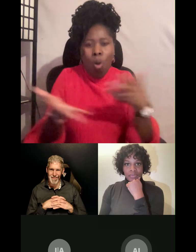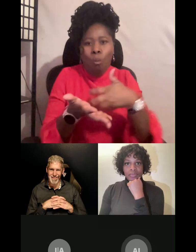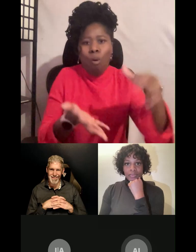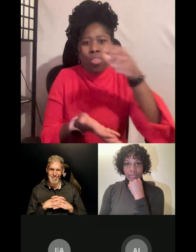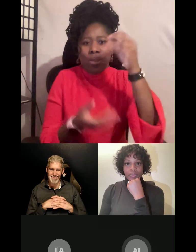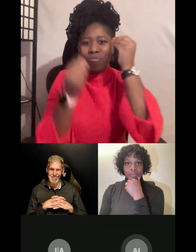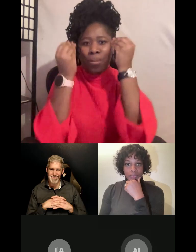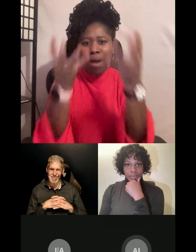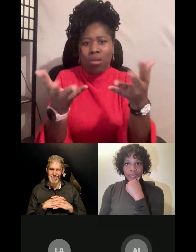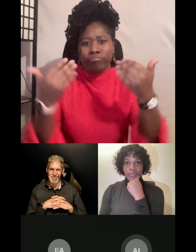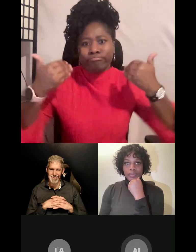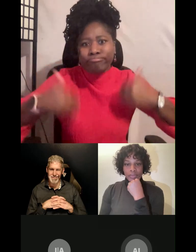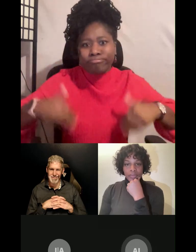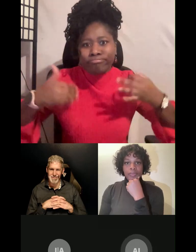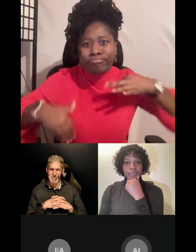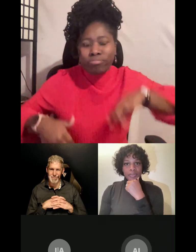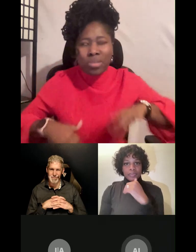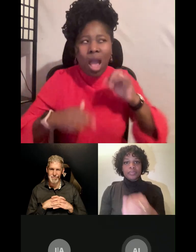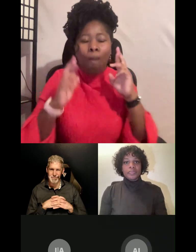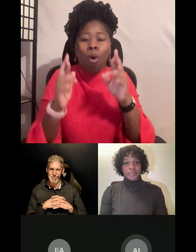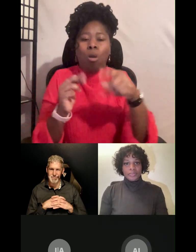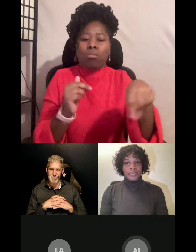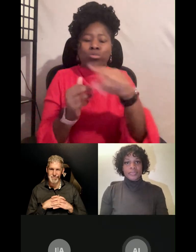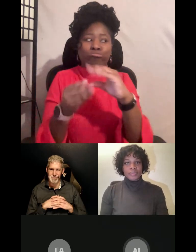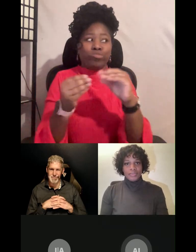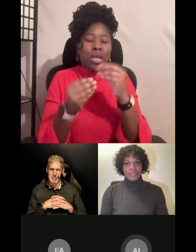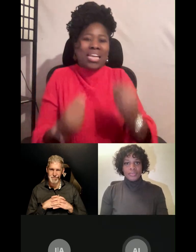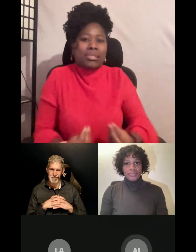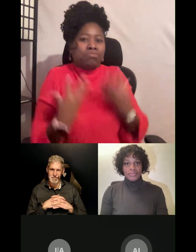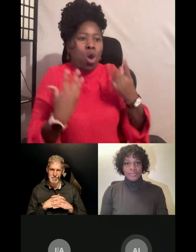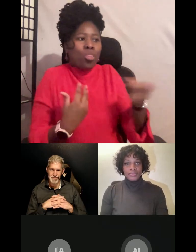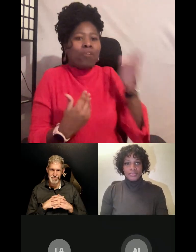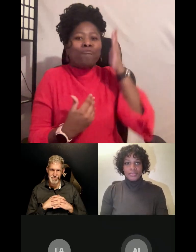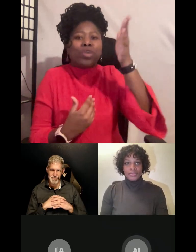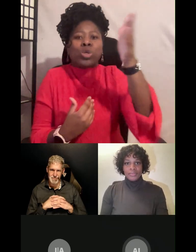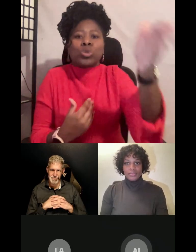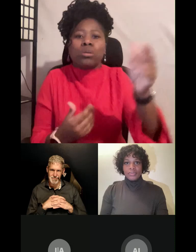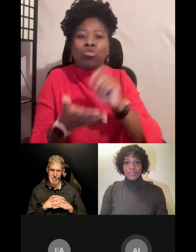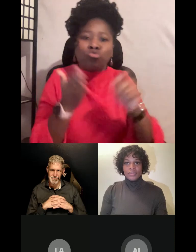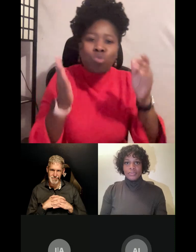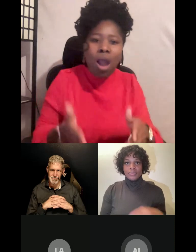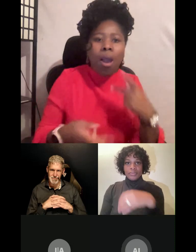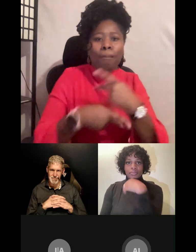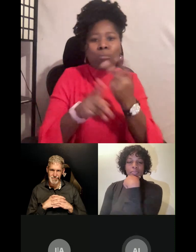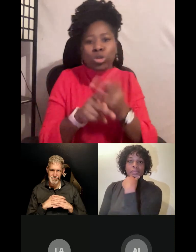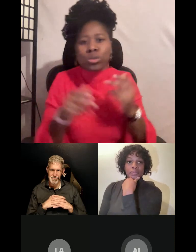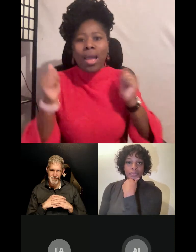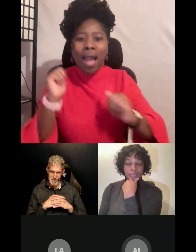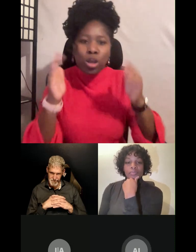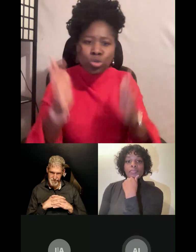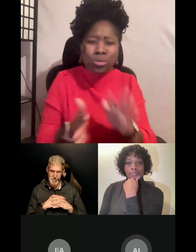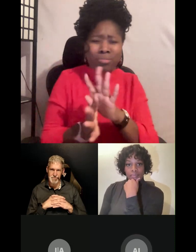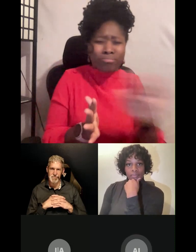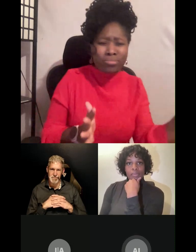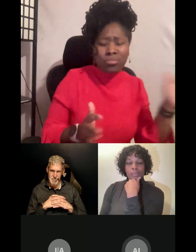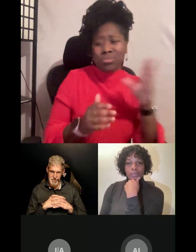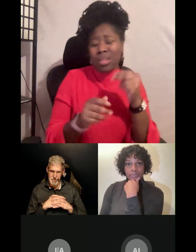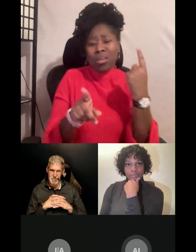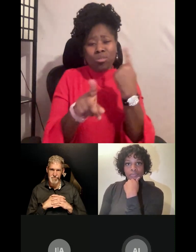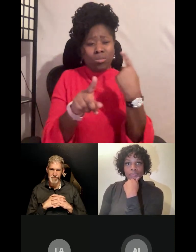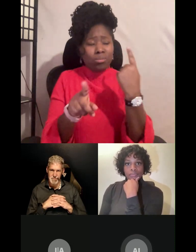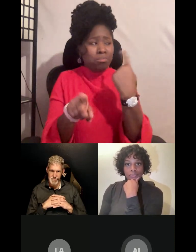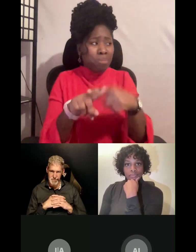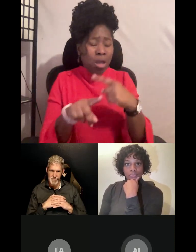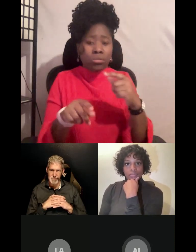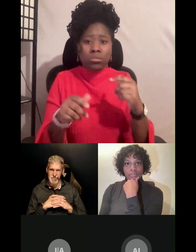So obviously, you too have brought a wealth of knowledge here, and it's been a benefit for everyone, and also inspiring for